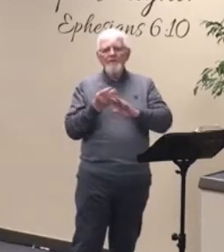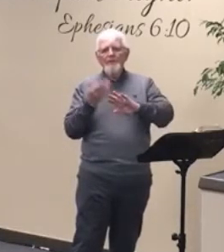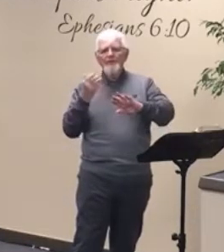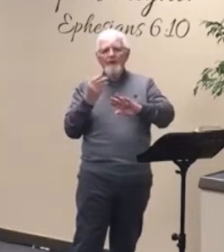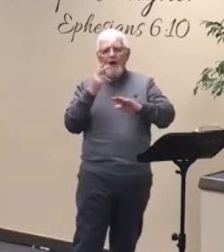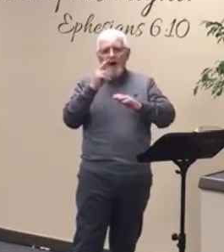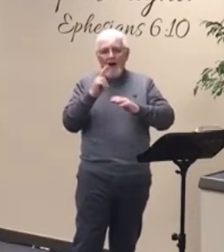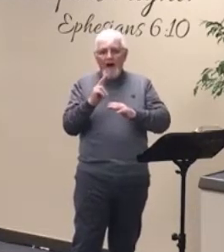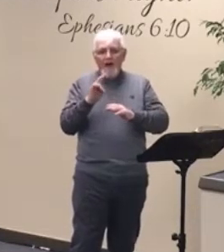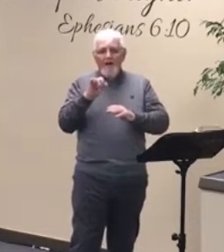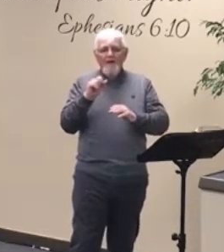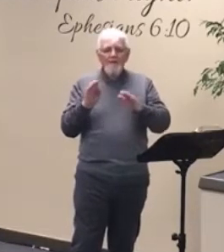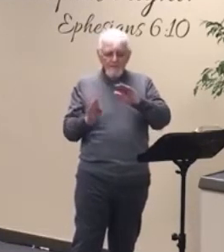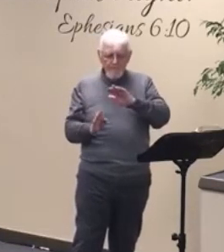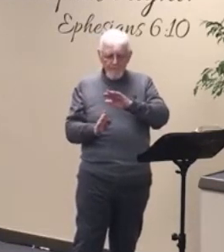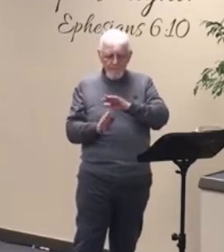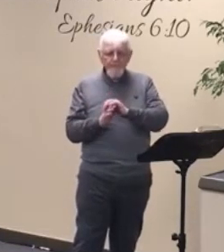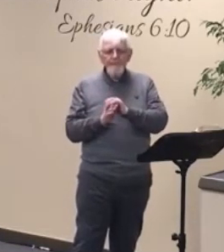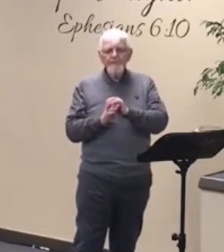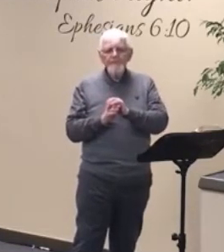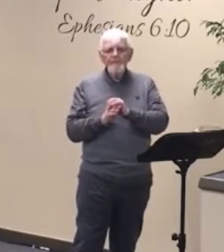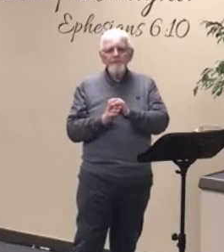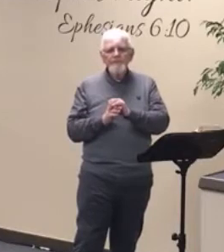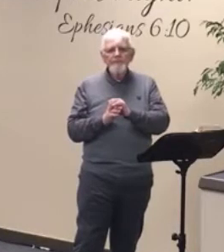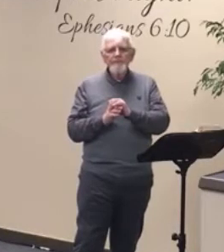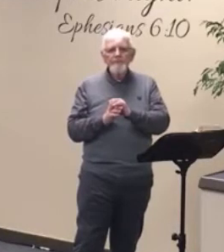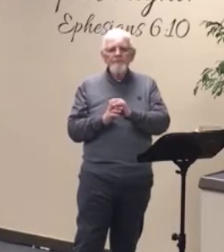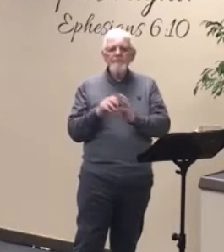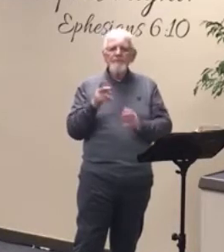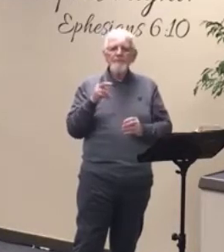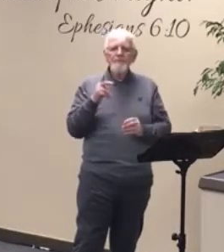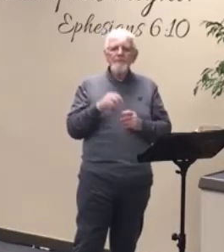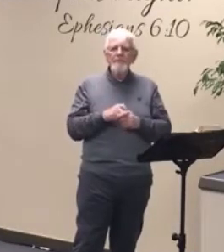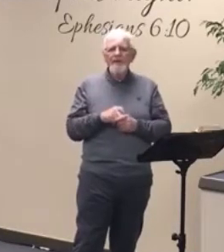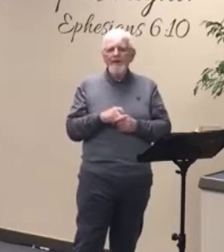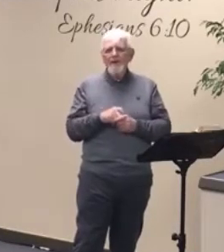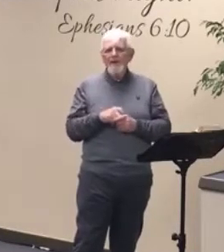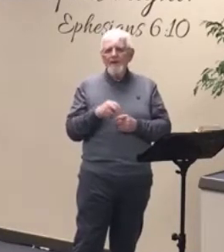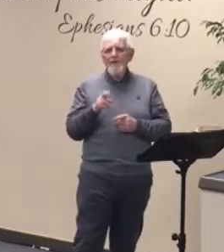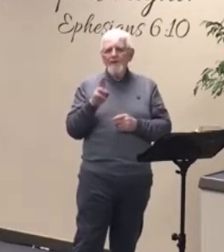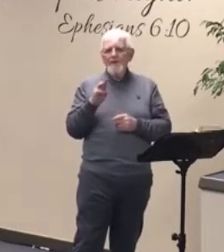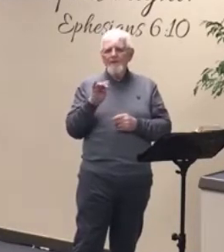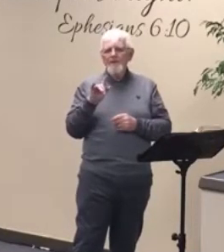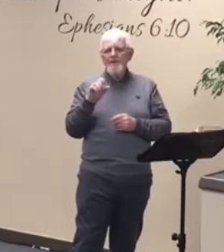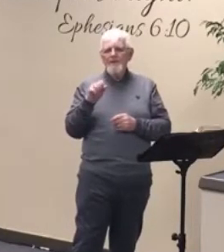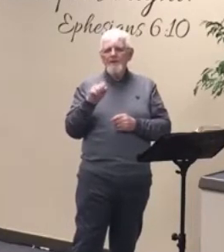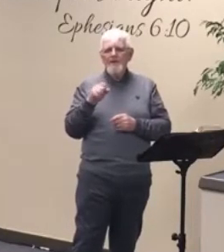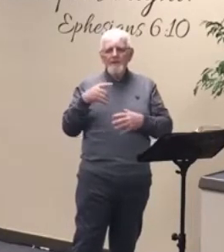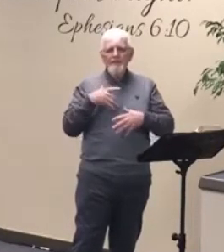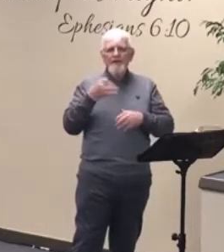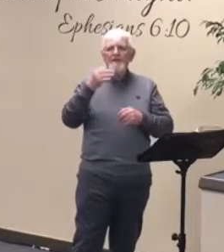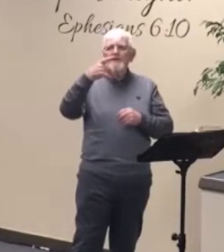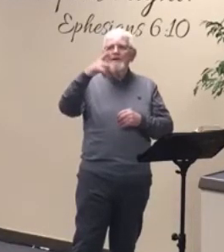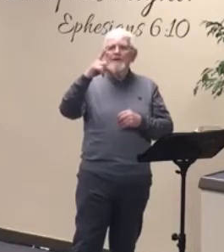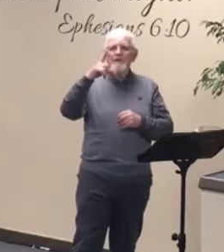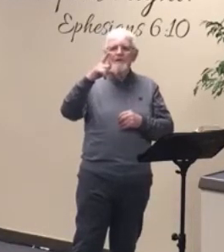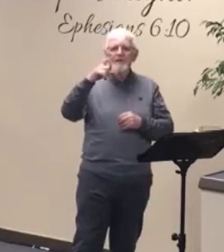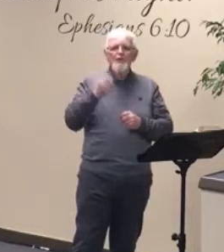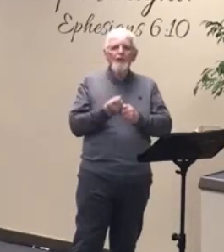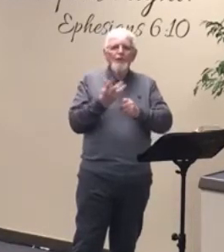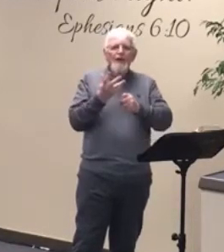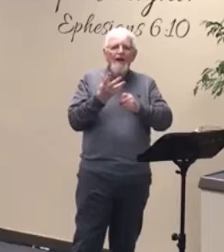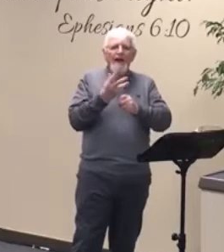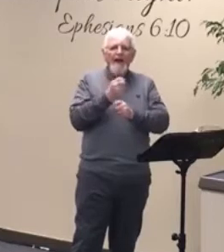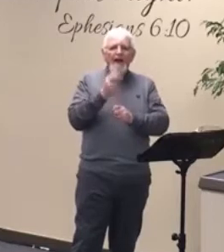is humility. Proverbs 22, by humility and the fear of the Lord are riches